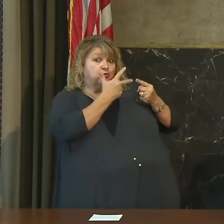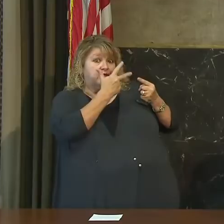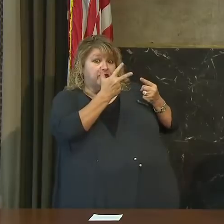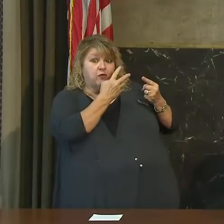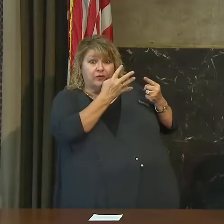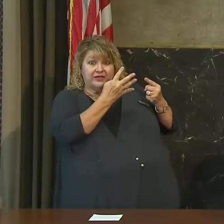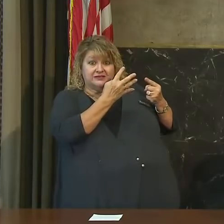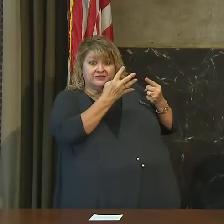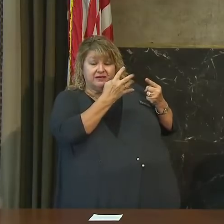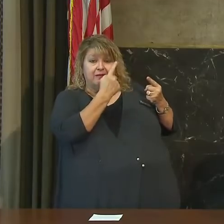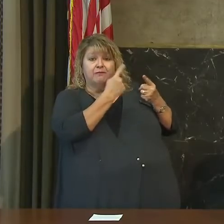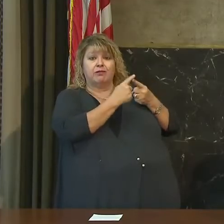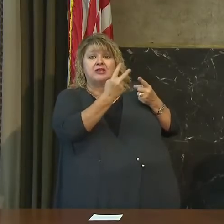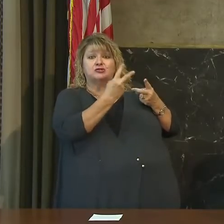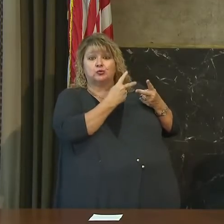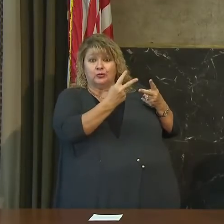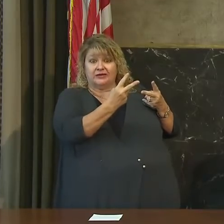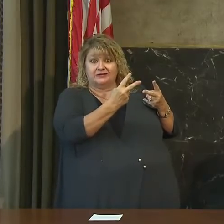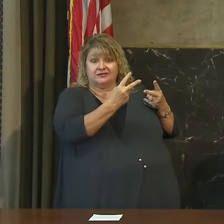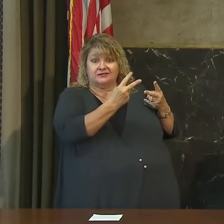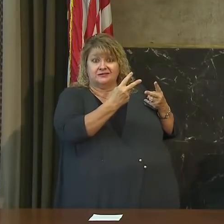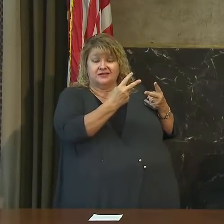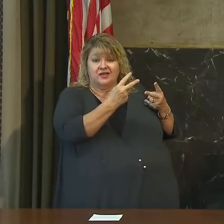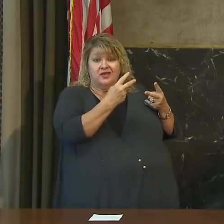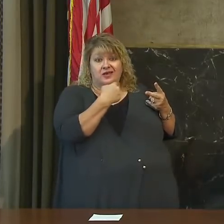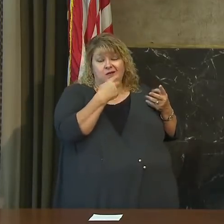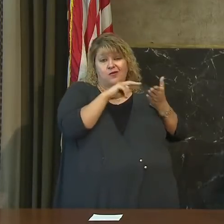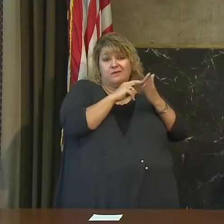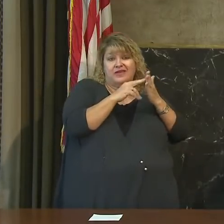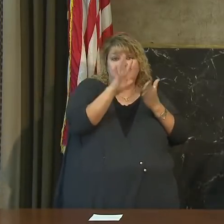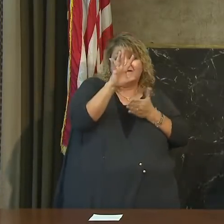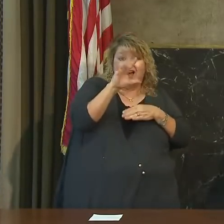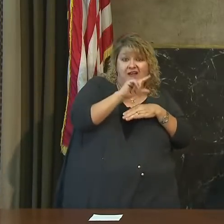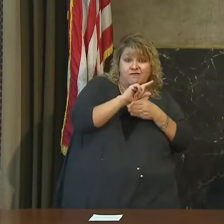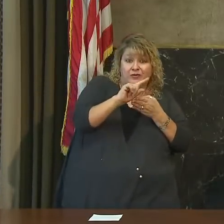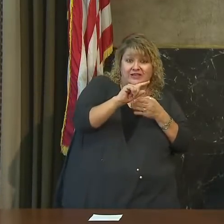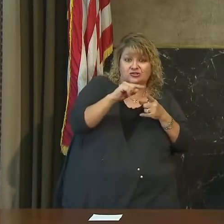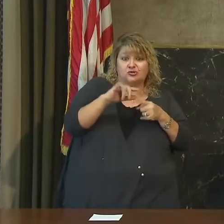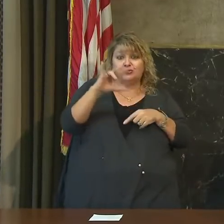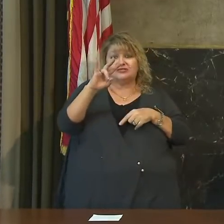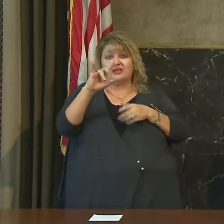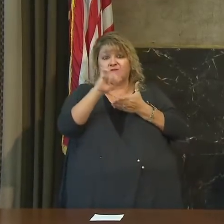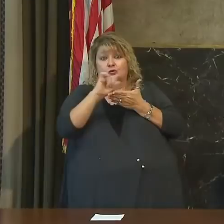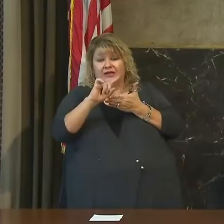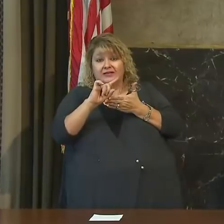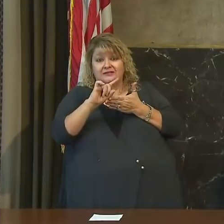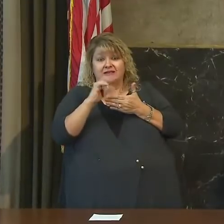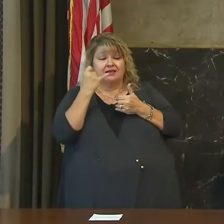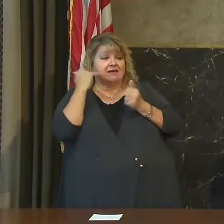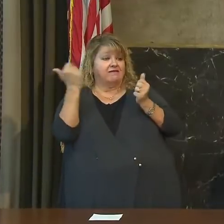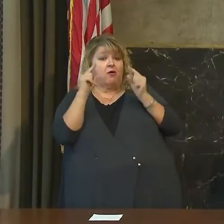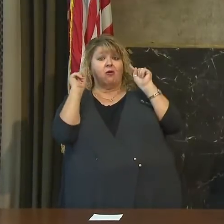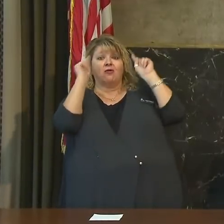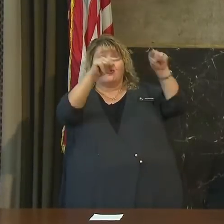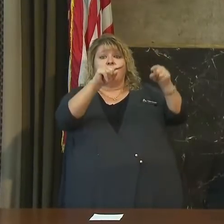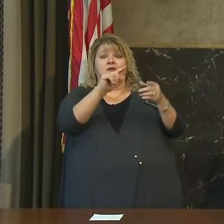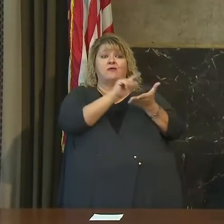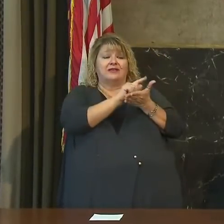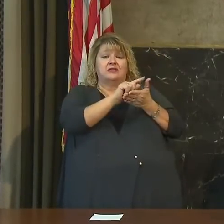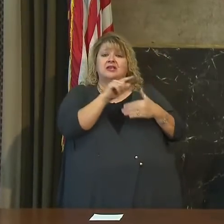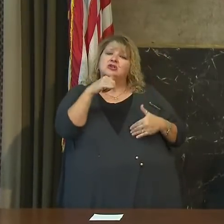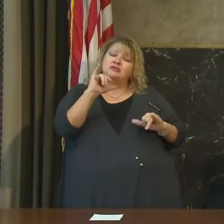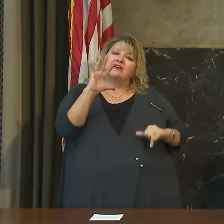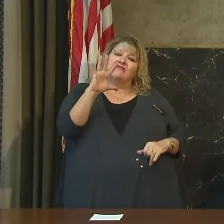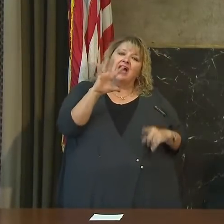So think about that. We're talking about if everybody was standing in line right now to get vaccinated, you're 5-6